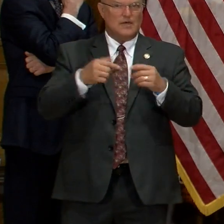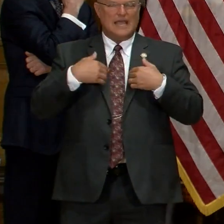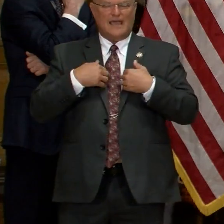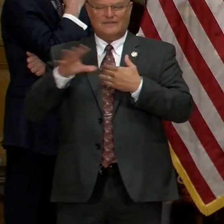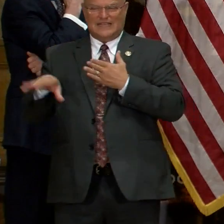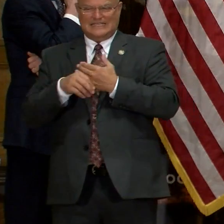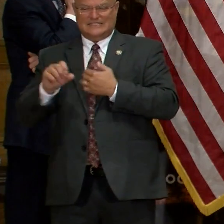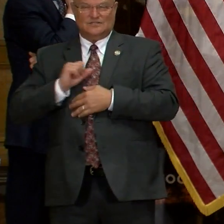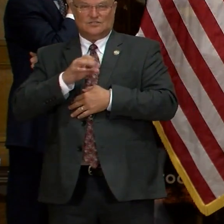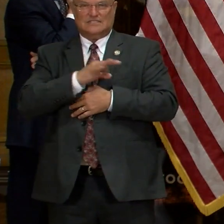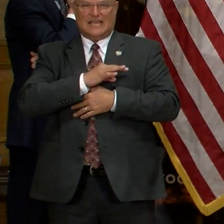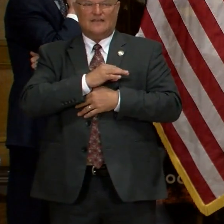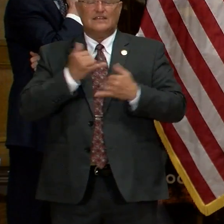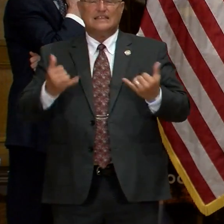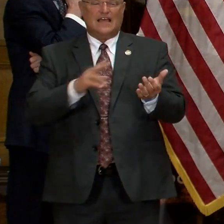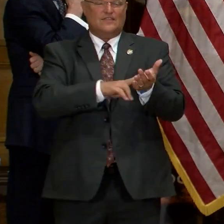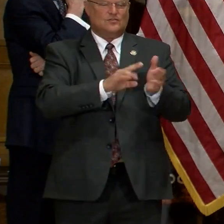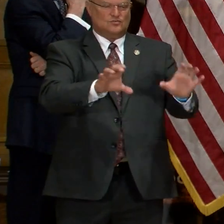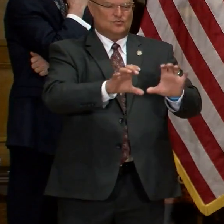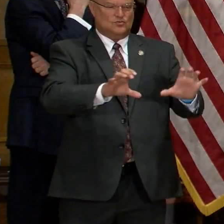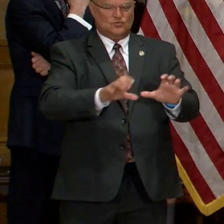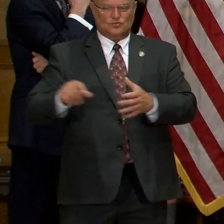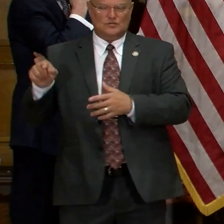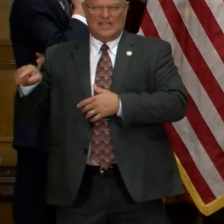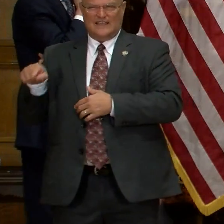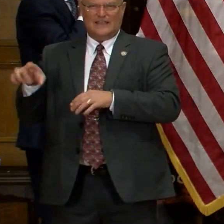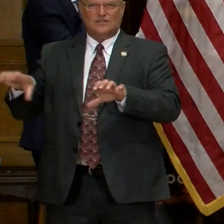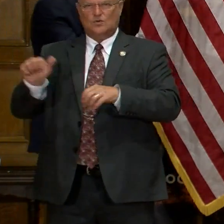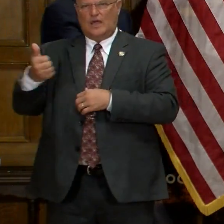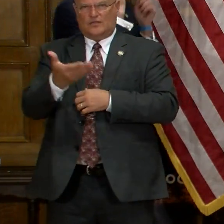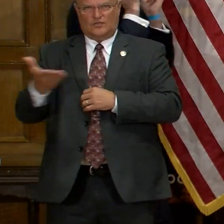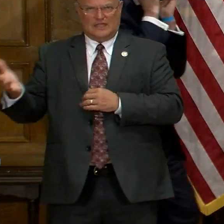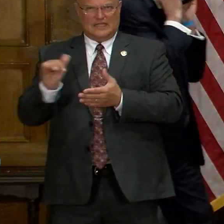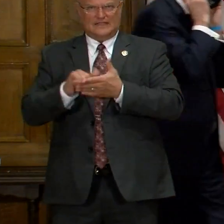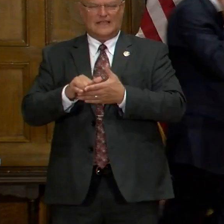these additional staff, now it frees up a nurse to do things only a nurse can do.